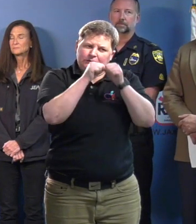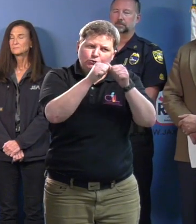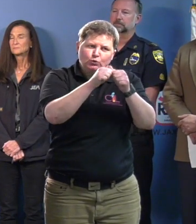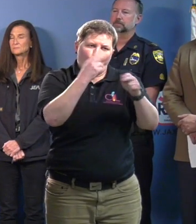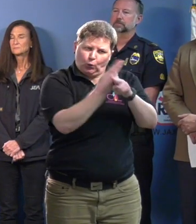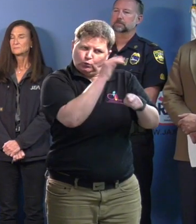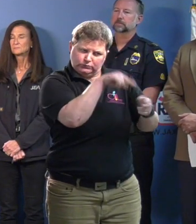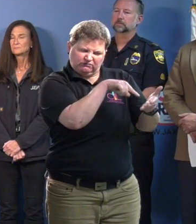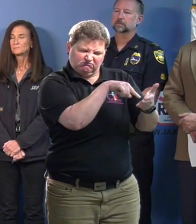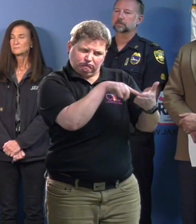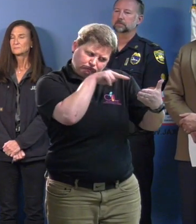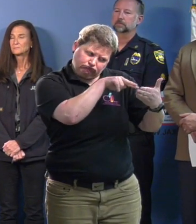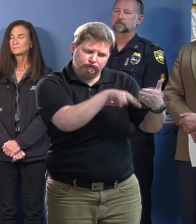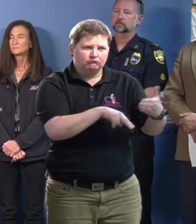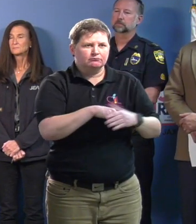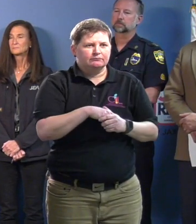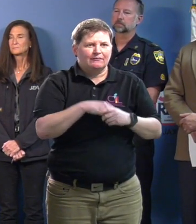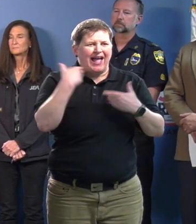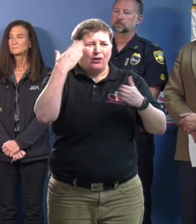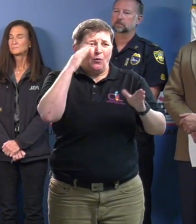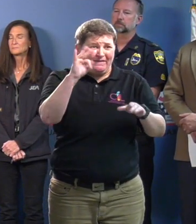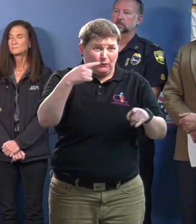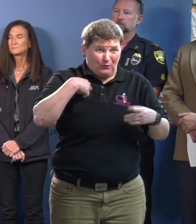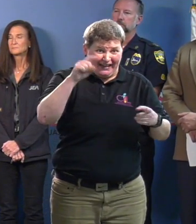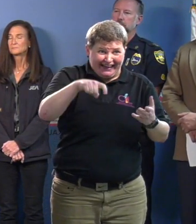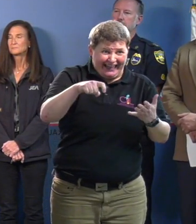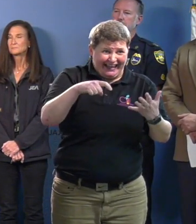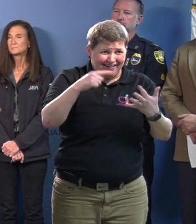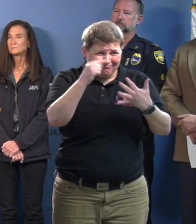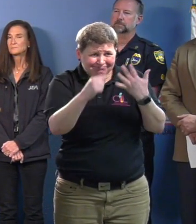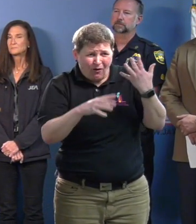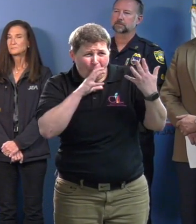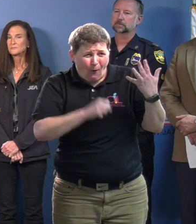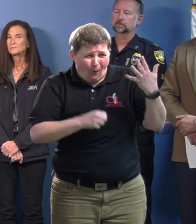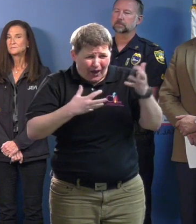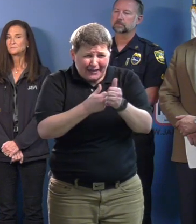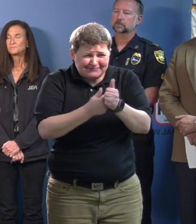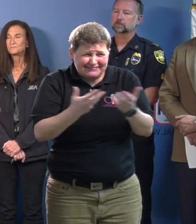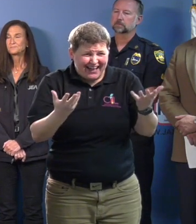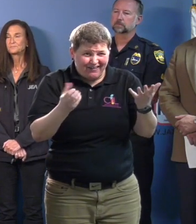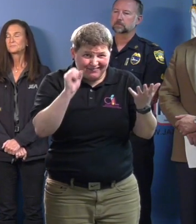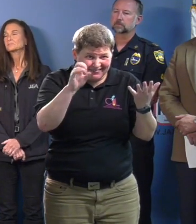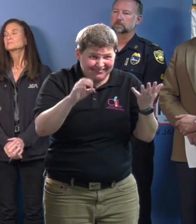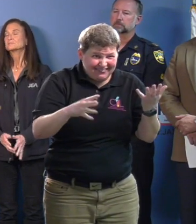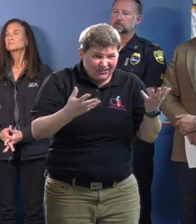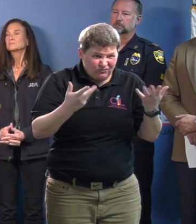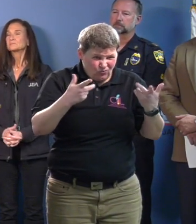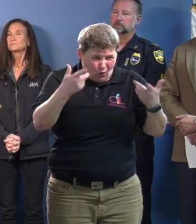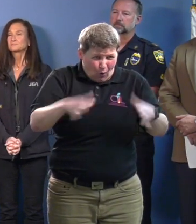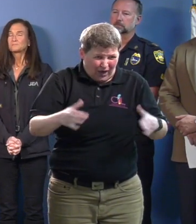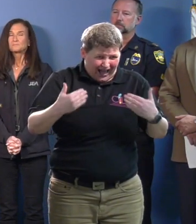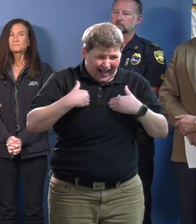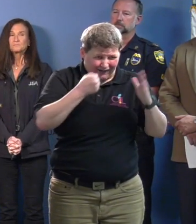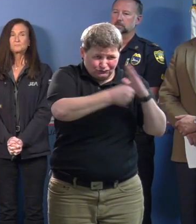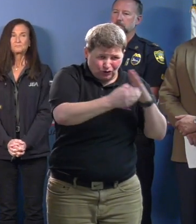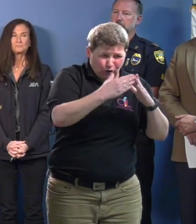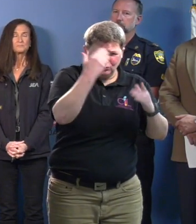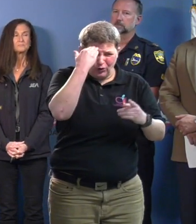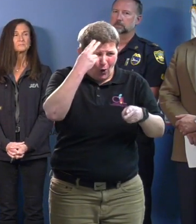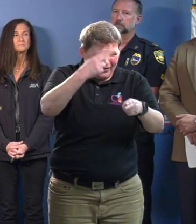I don't know that we need to go into the rest of these older. I don't think you all have the shelters. I think you know what they are. They're on Jax